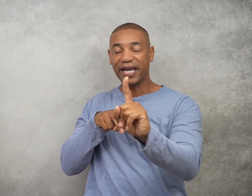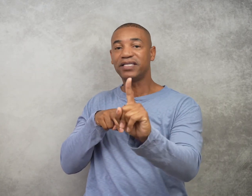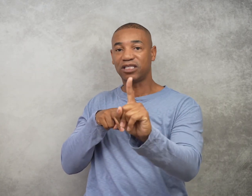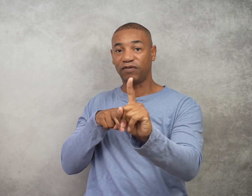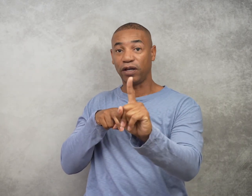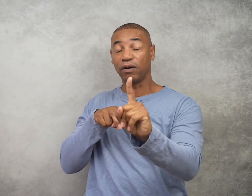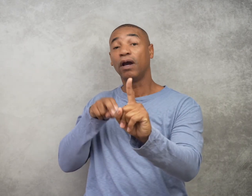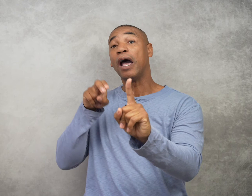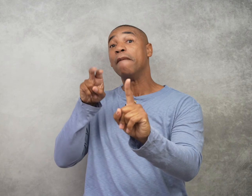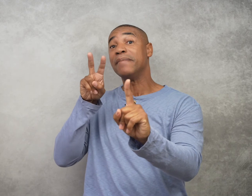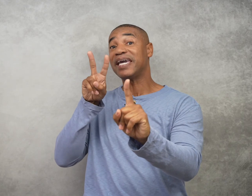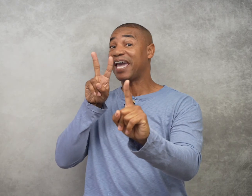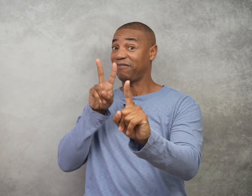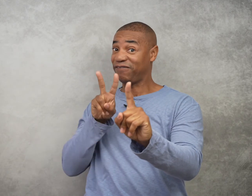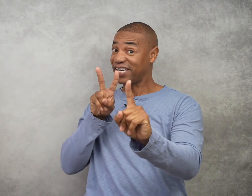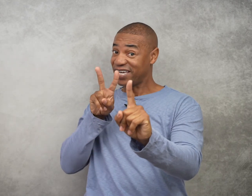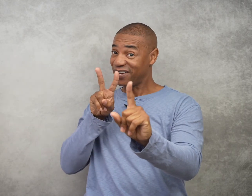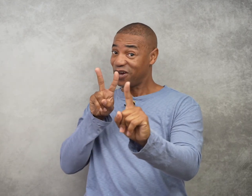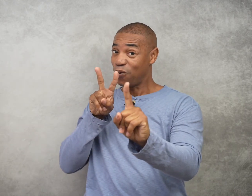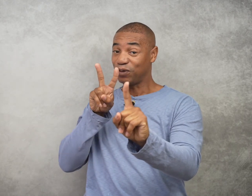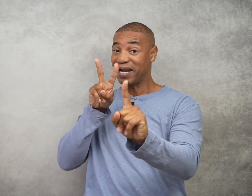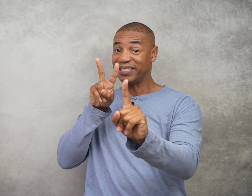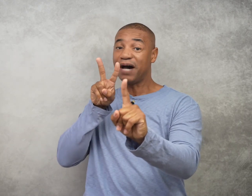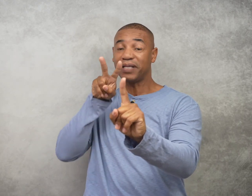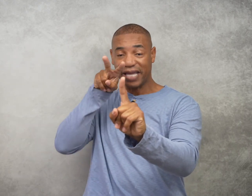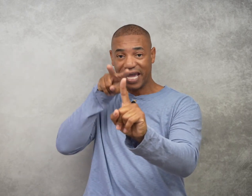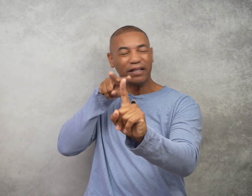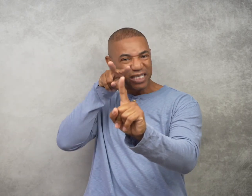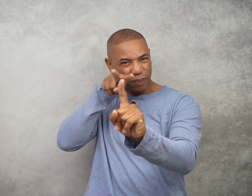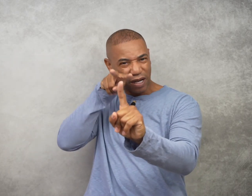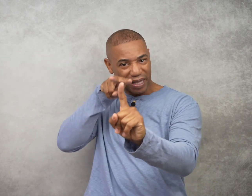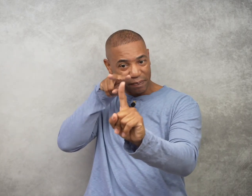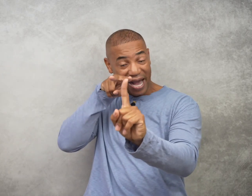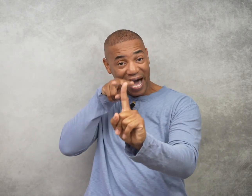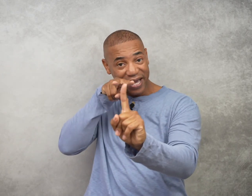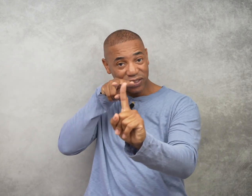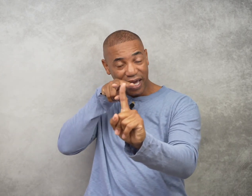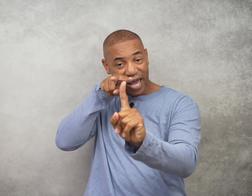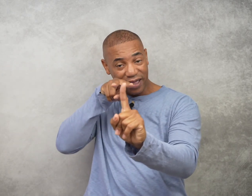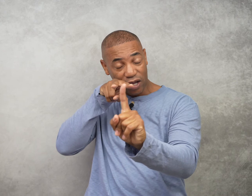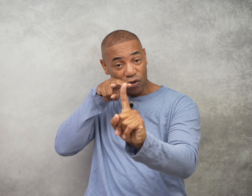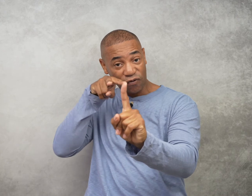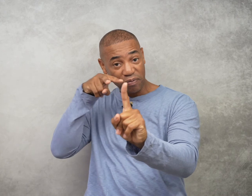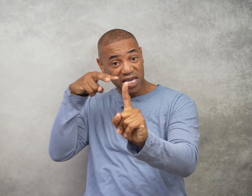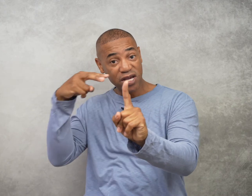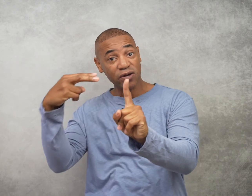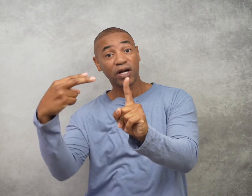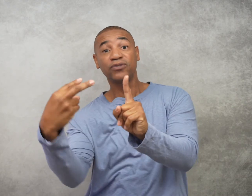index finger, make a V with my dominant hand. These become like my eyes, and then I'll go from here to